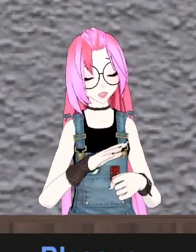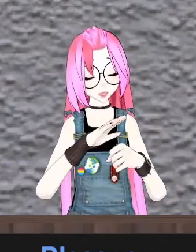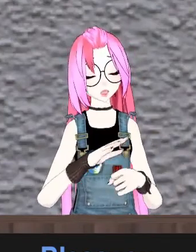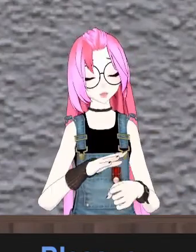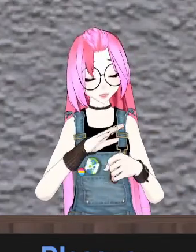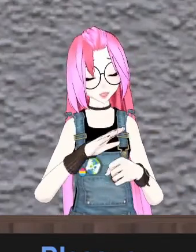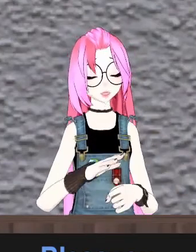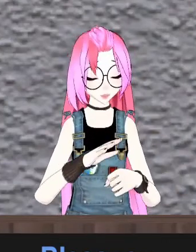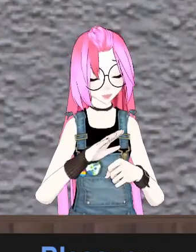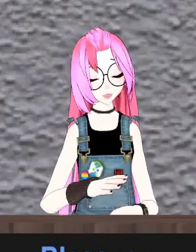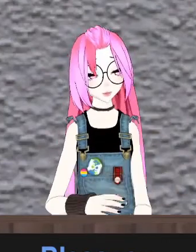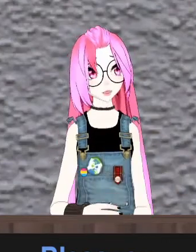as well. Stress. Yeah.